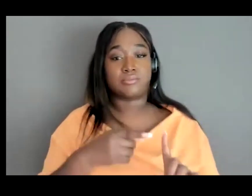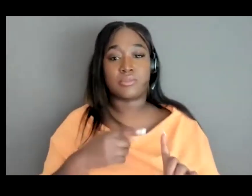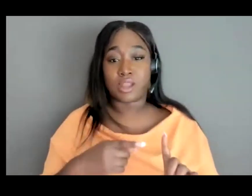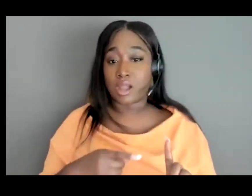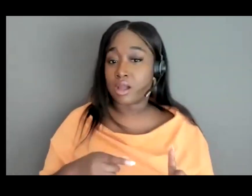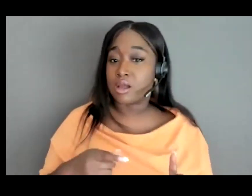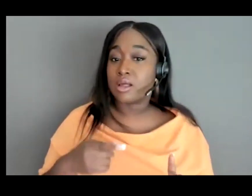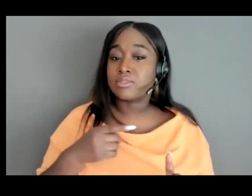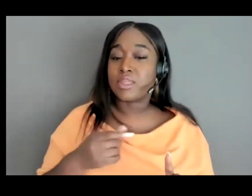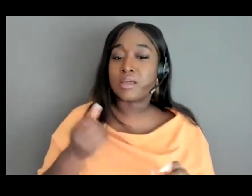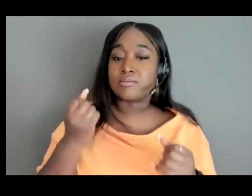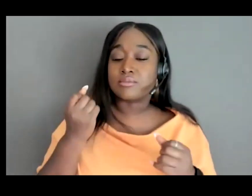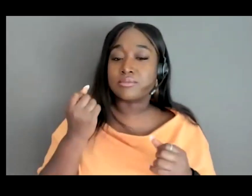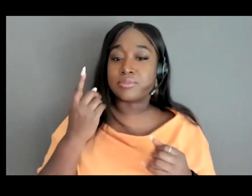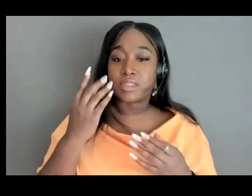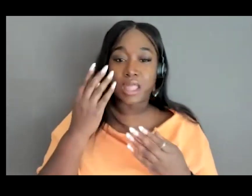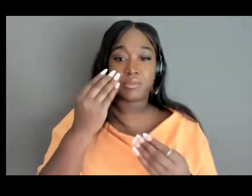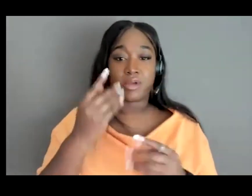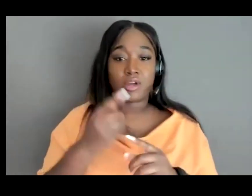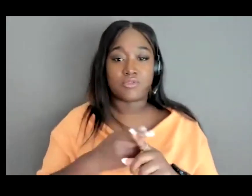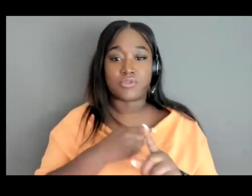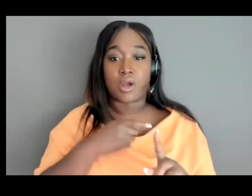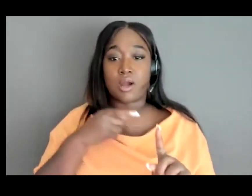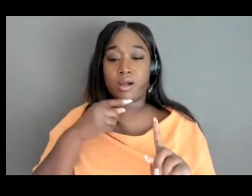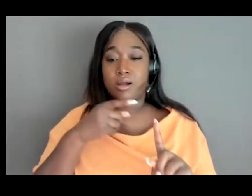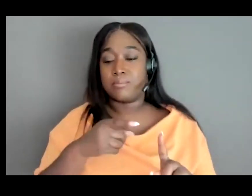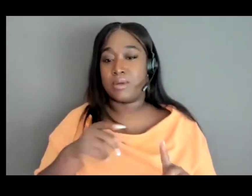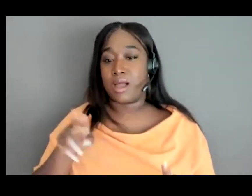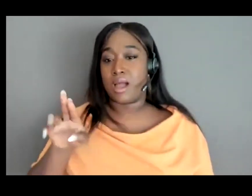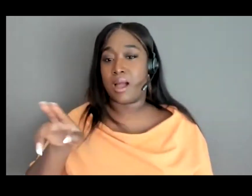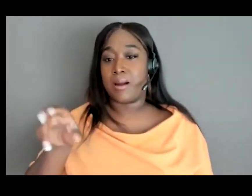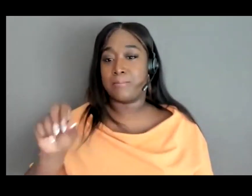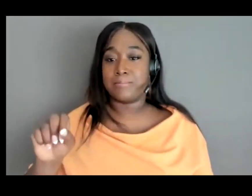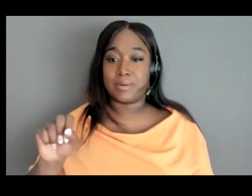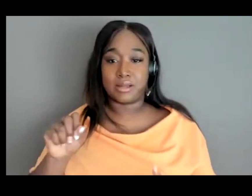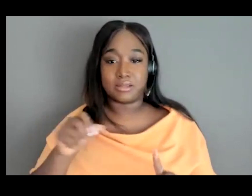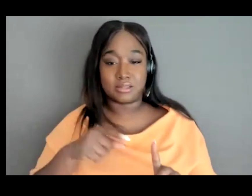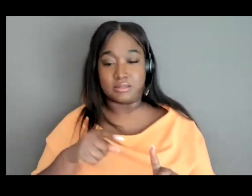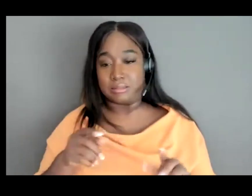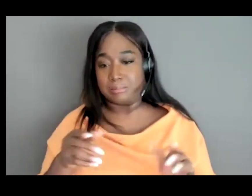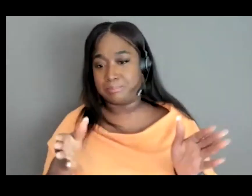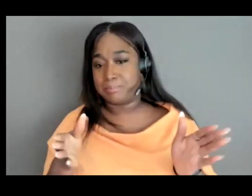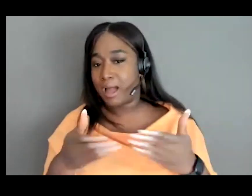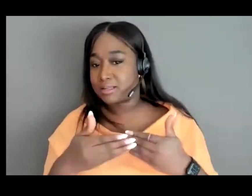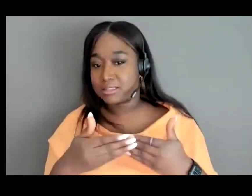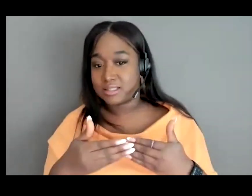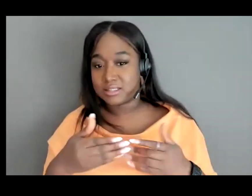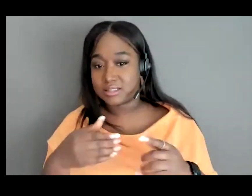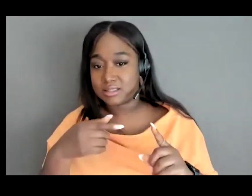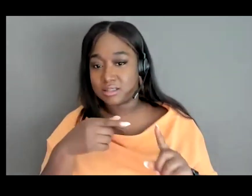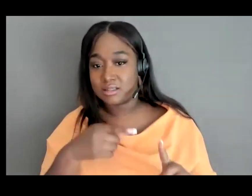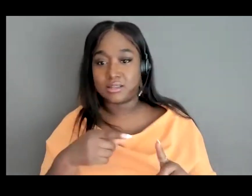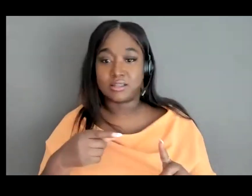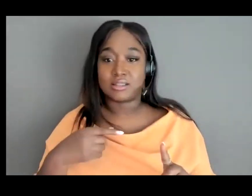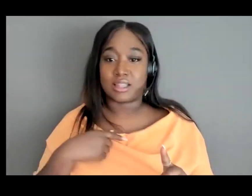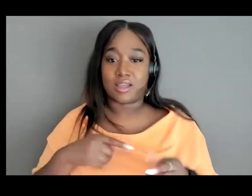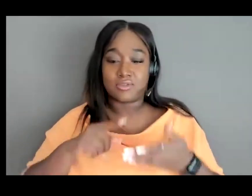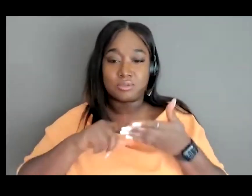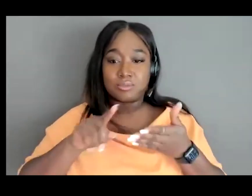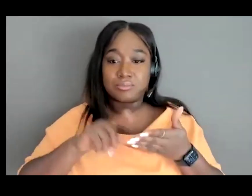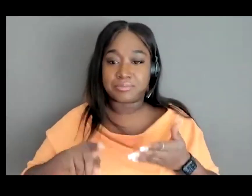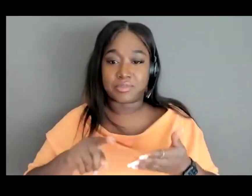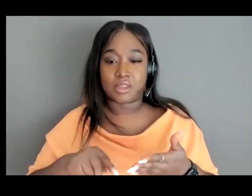electronic registering bus fare boxes. They have to compare it periodically on a trip basis with data from your